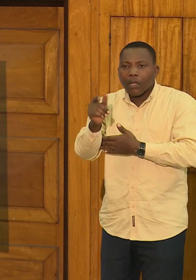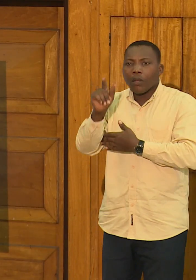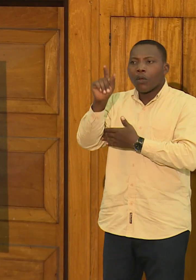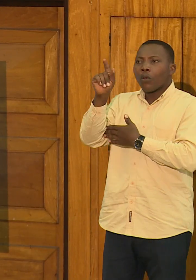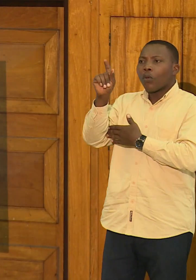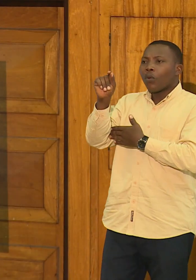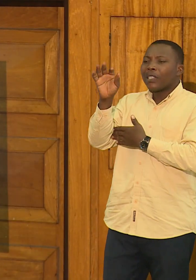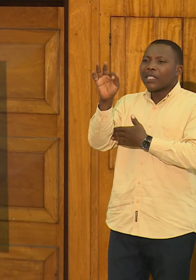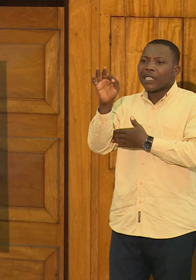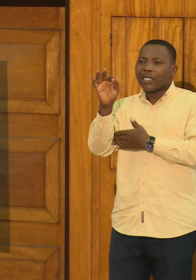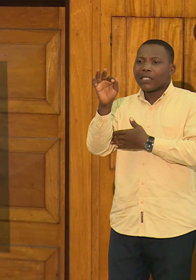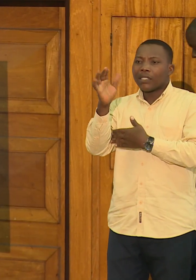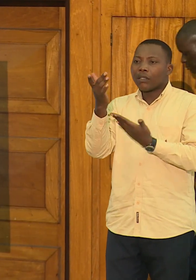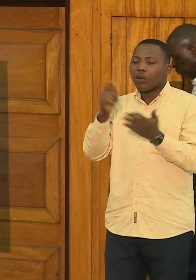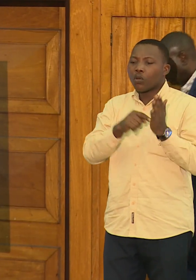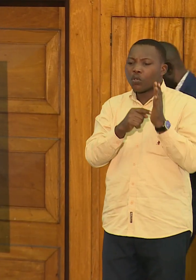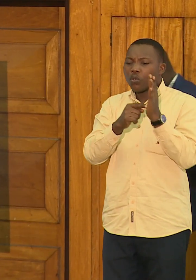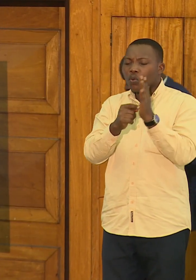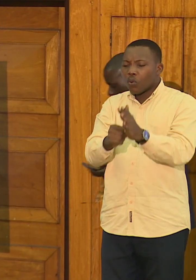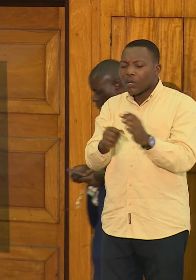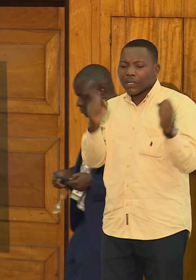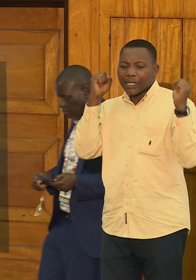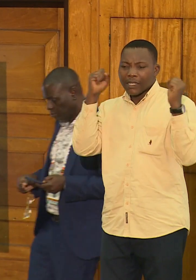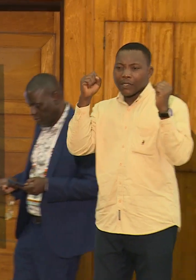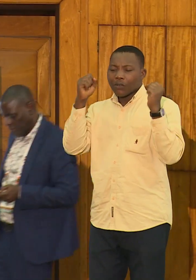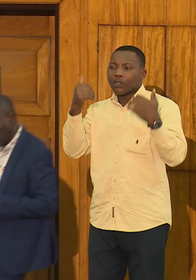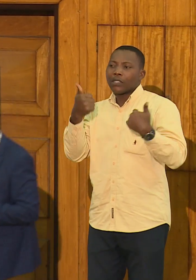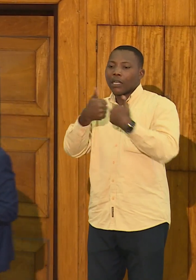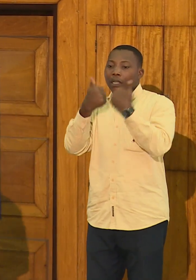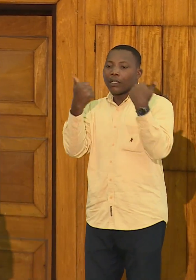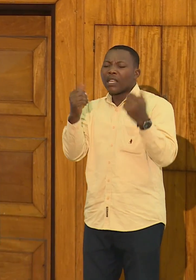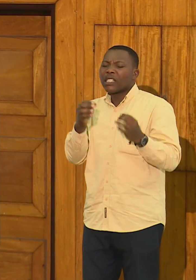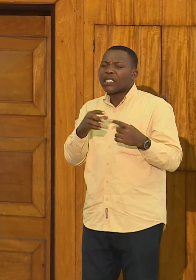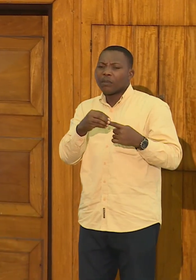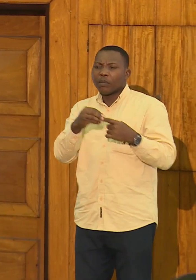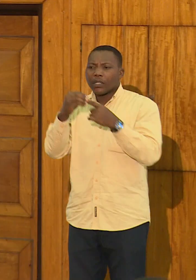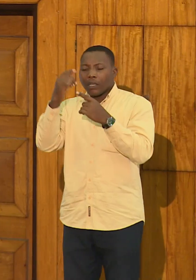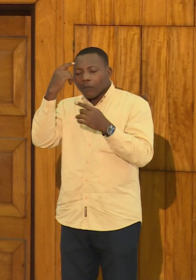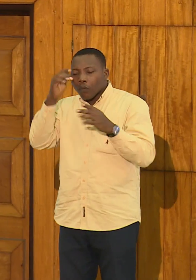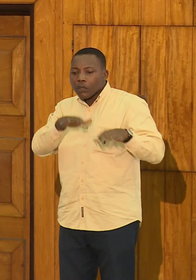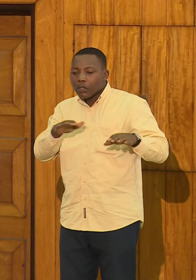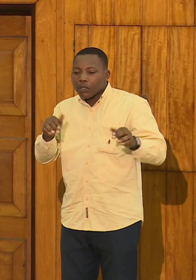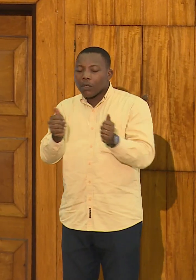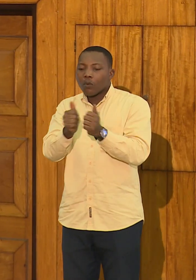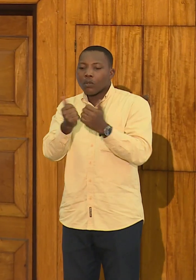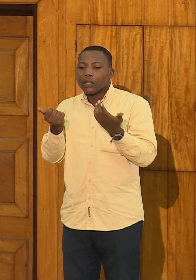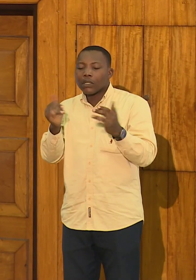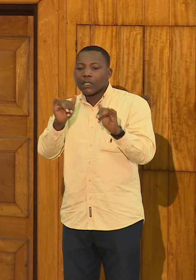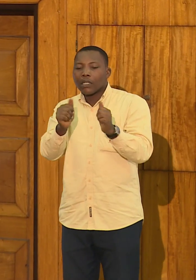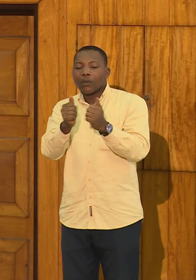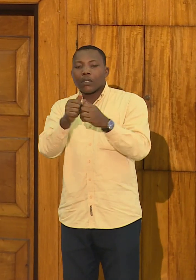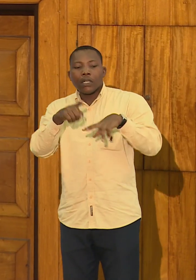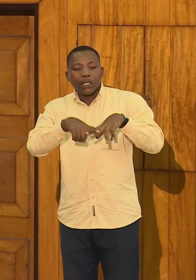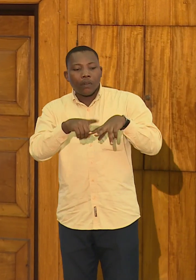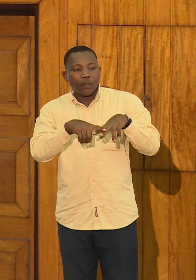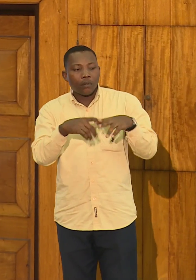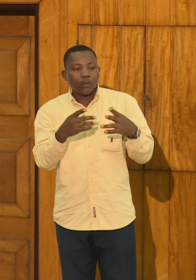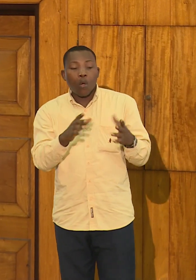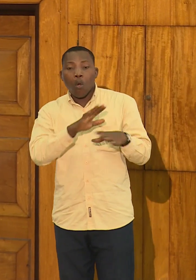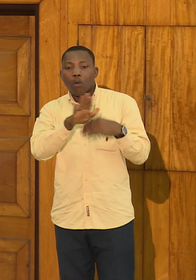revealed serious challenges, particularly for children and young people living with HIV. With an